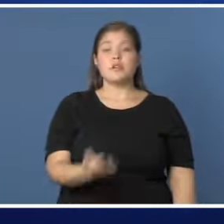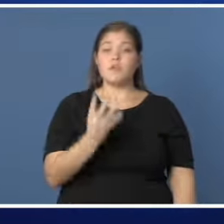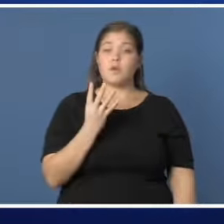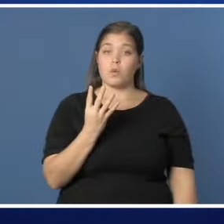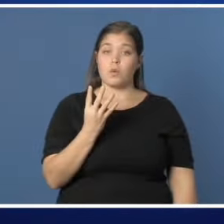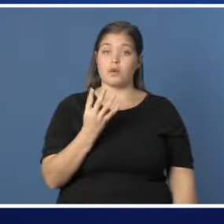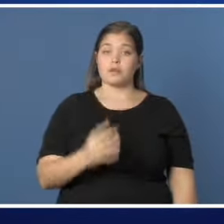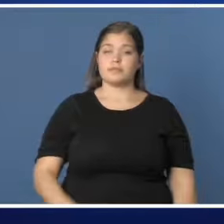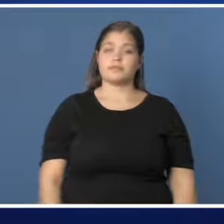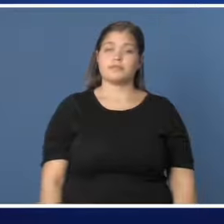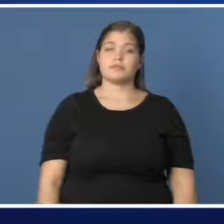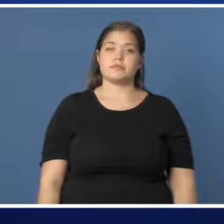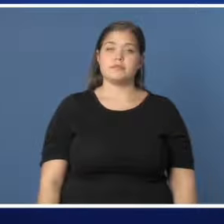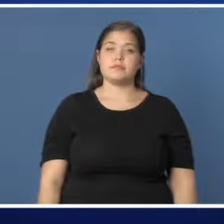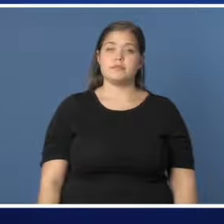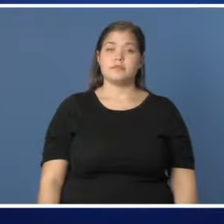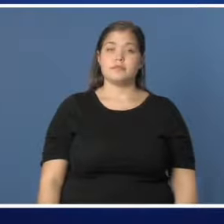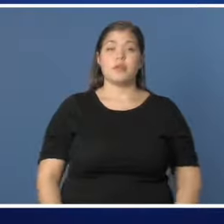4.